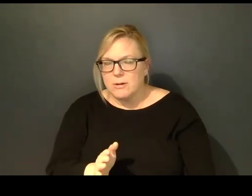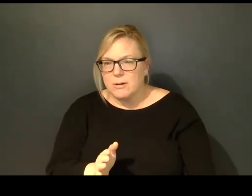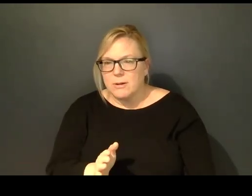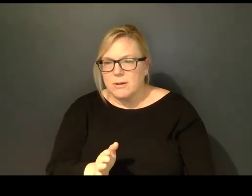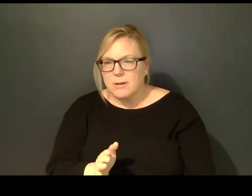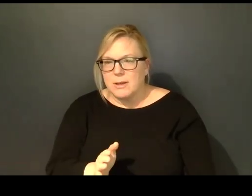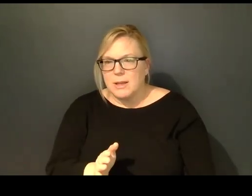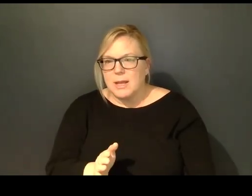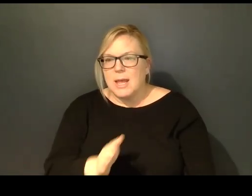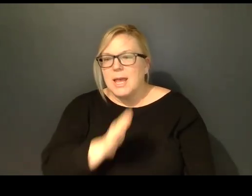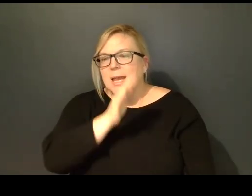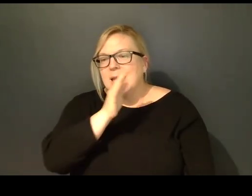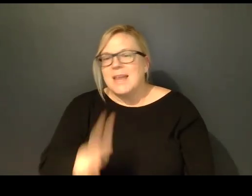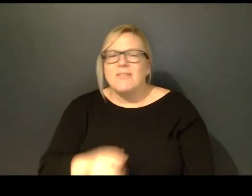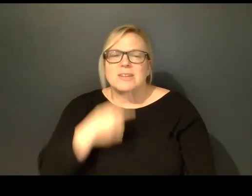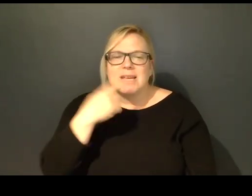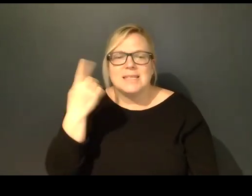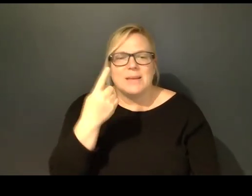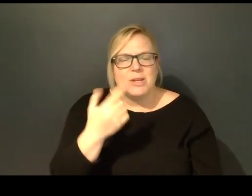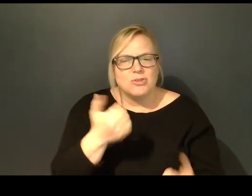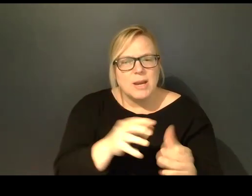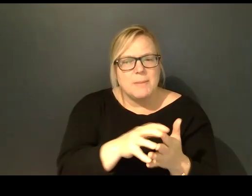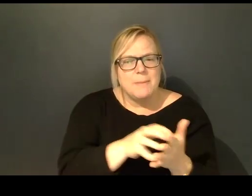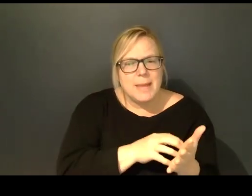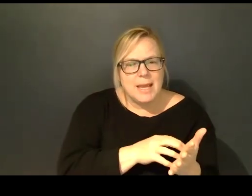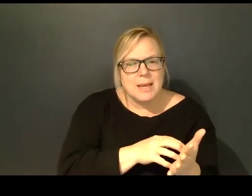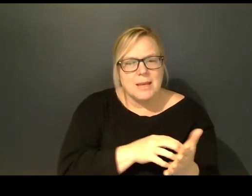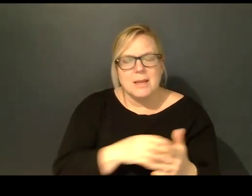to ignorance. A lot of the things that are